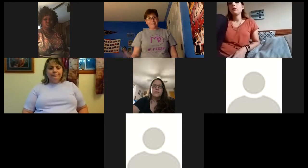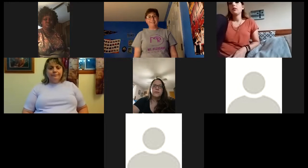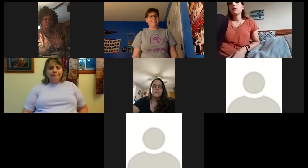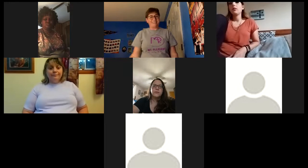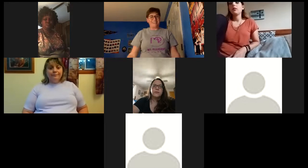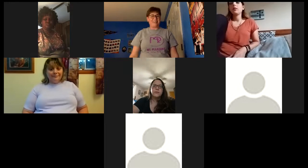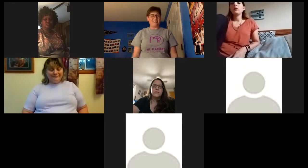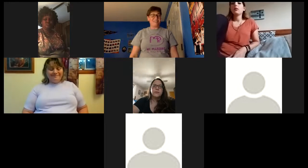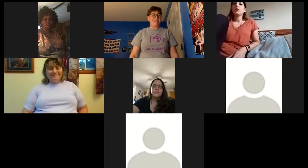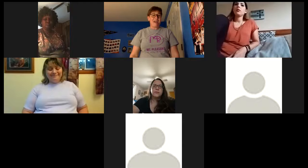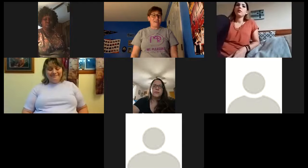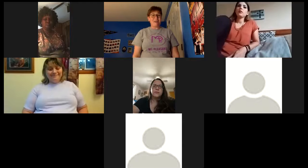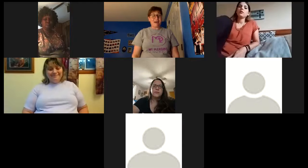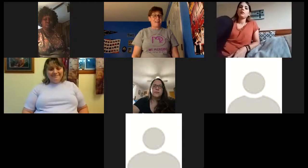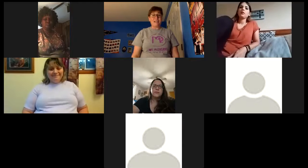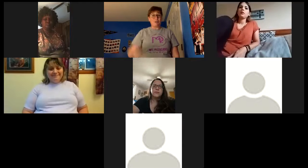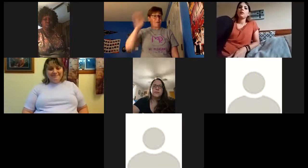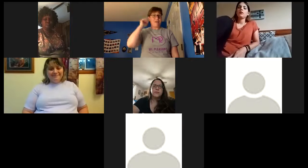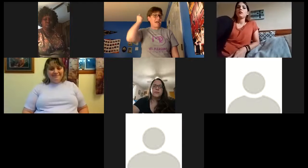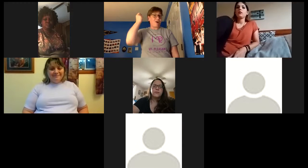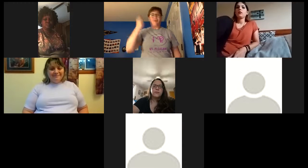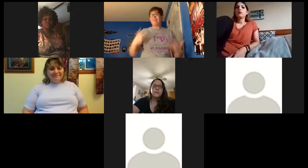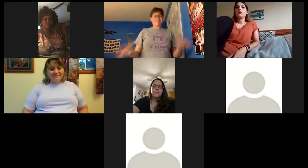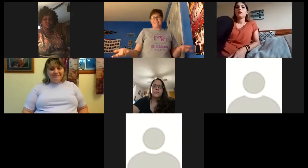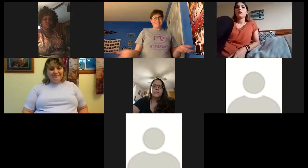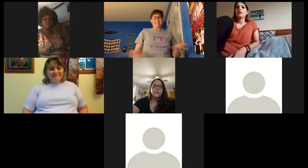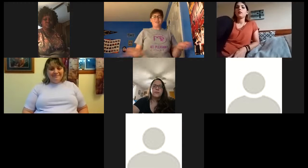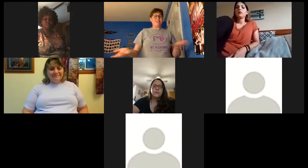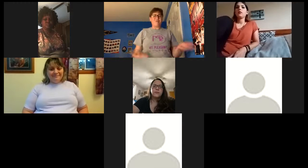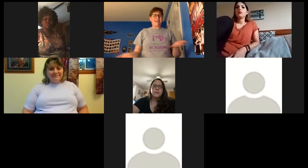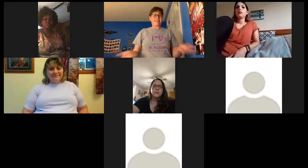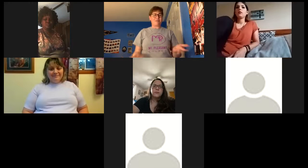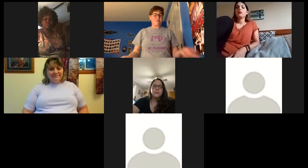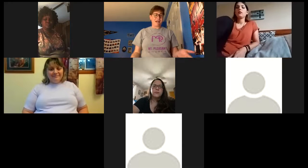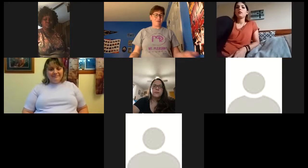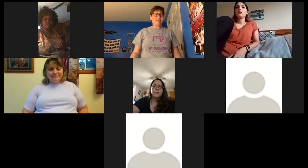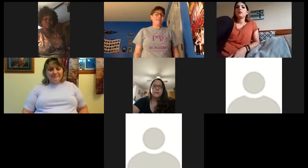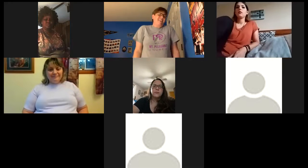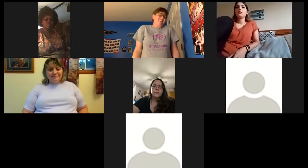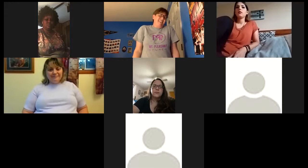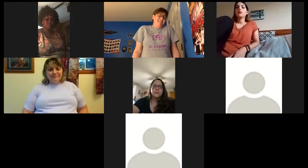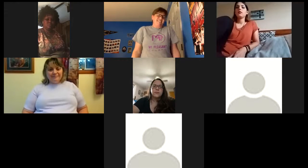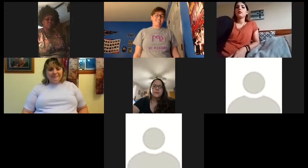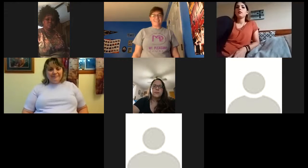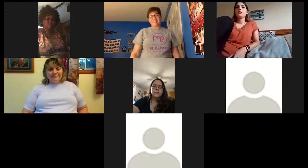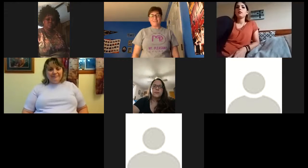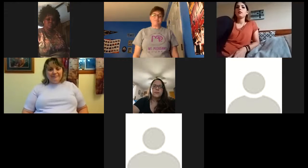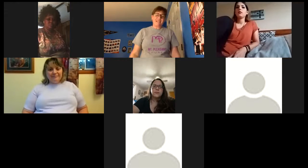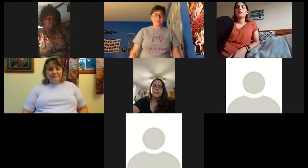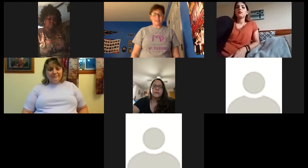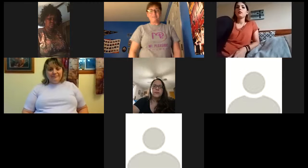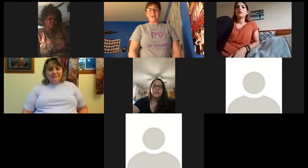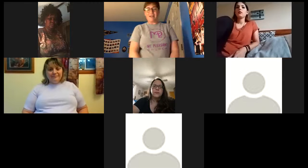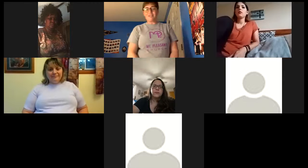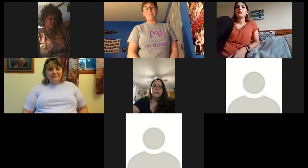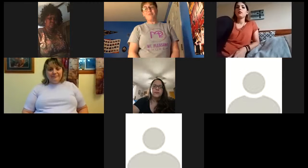yeah, you don't. You know, I like your brown hair. Like you need to point out that it was brown. You know, it's just kind of.